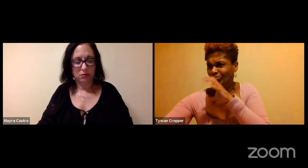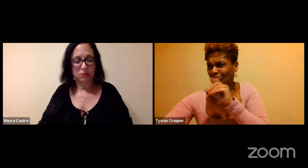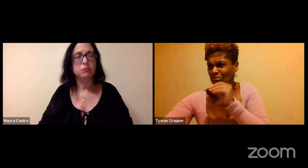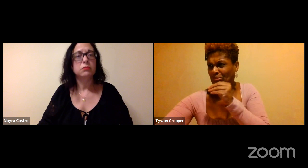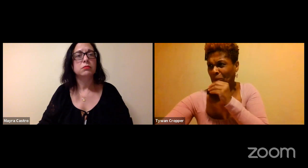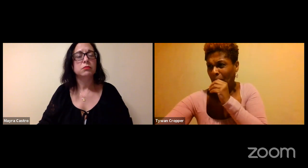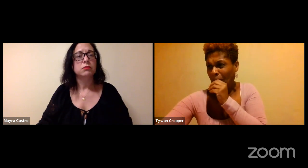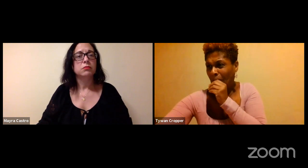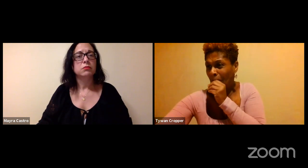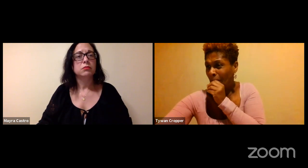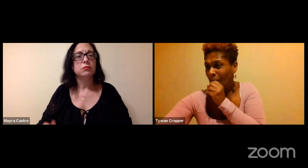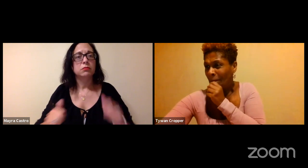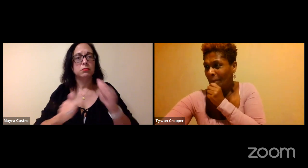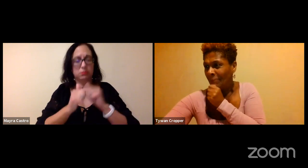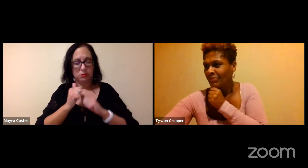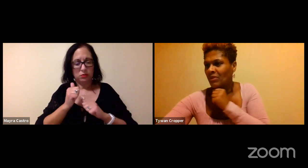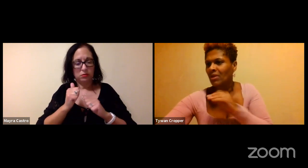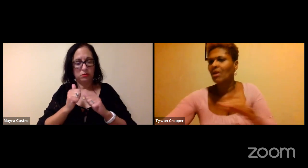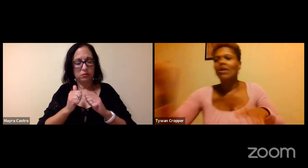about that.